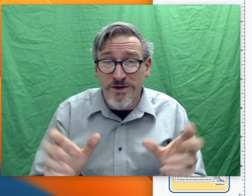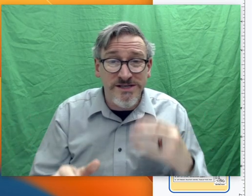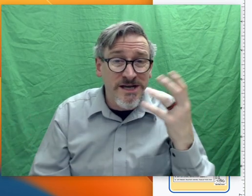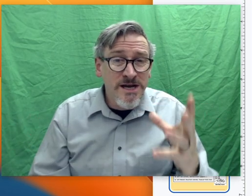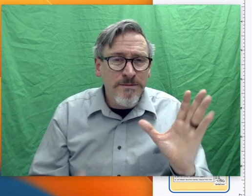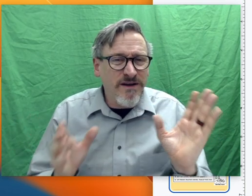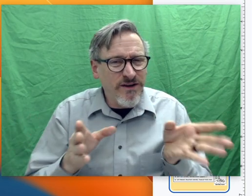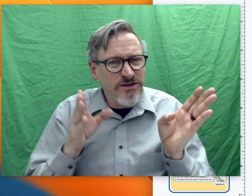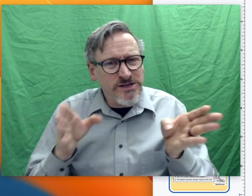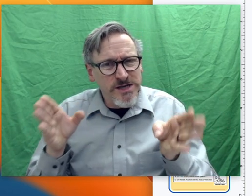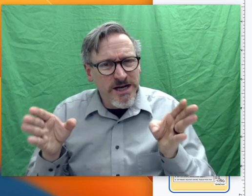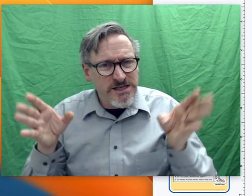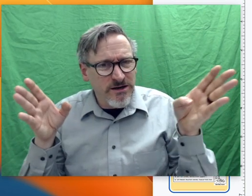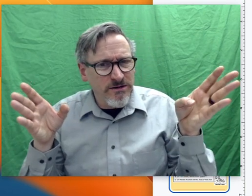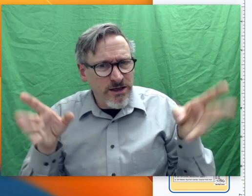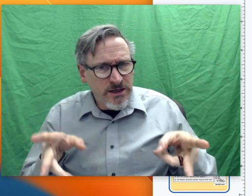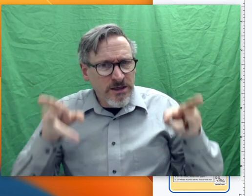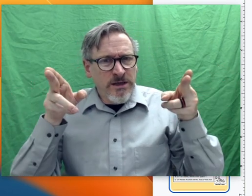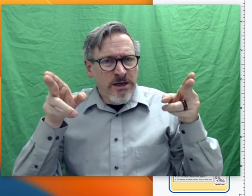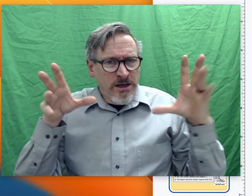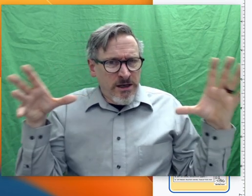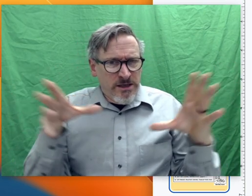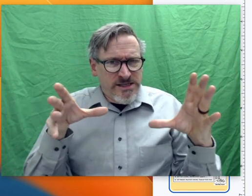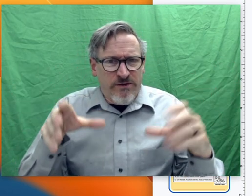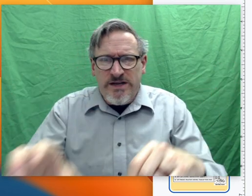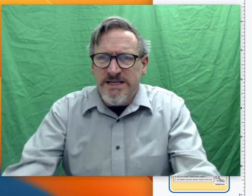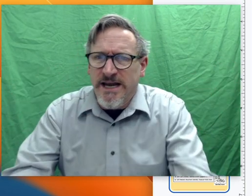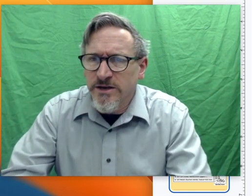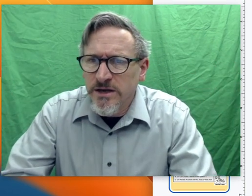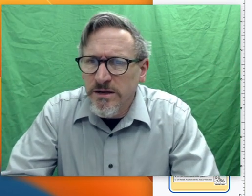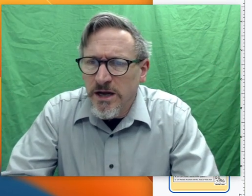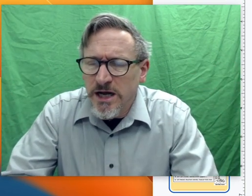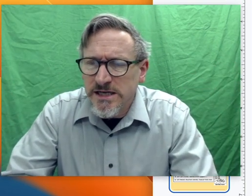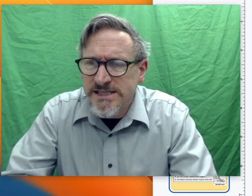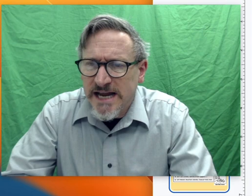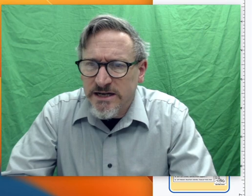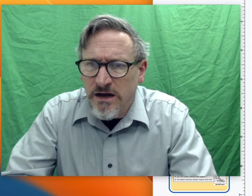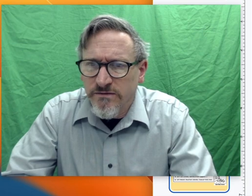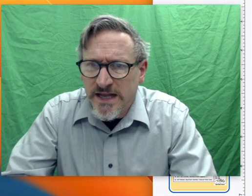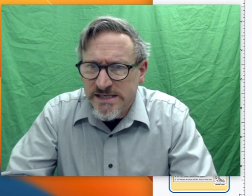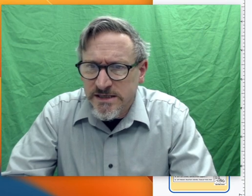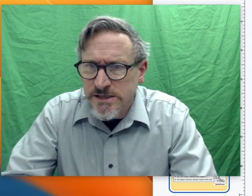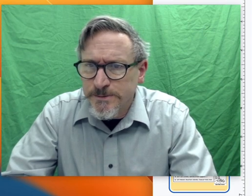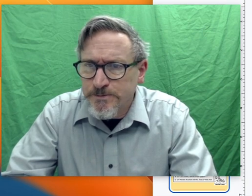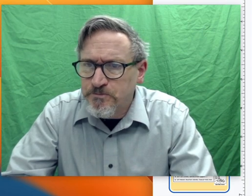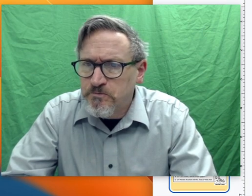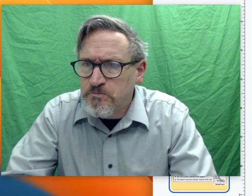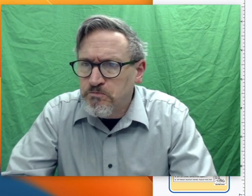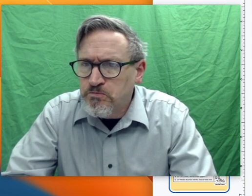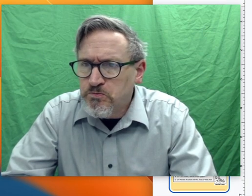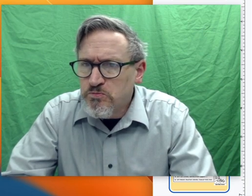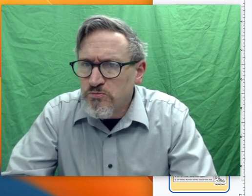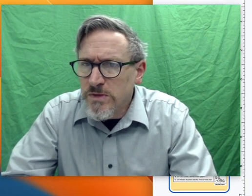other ones, but I figured this was a nice little self-contained set of lessons.